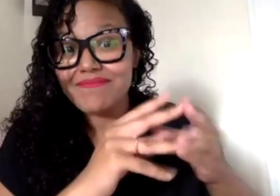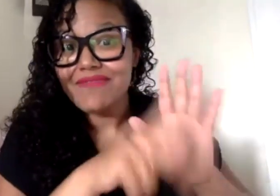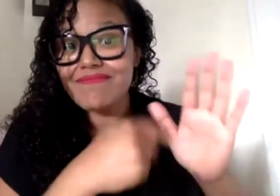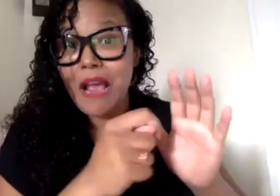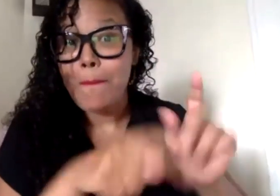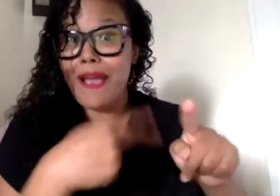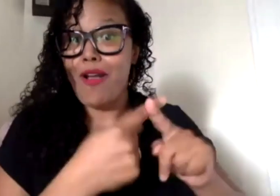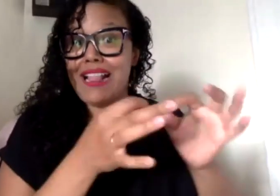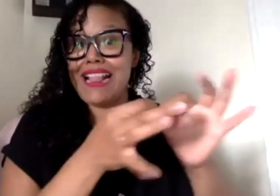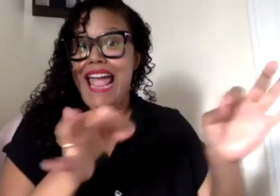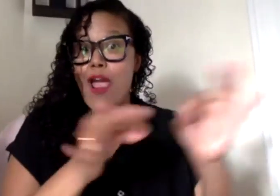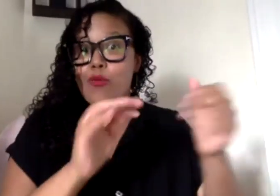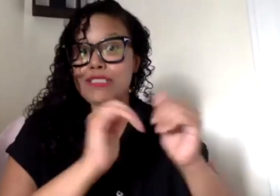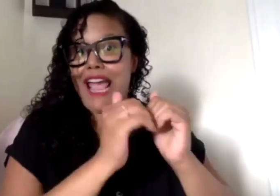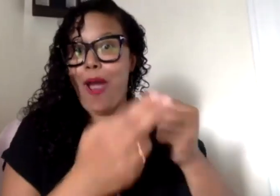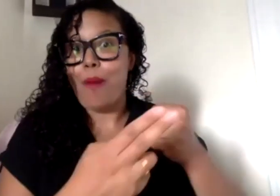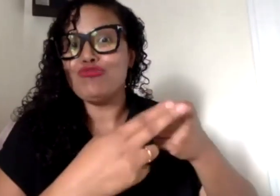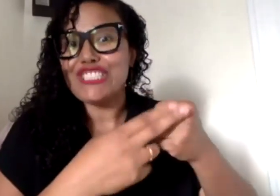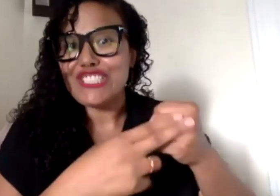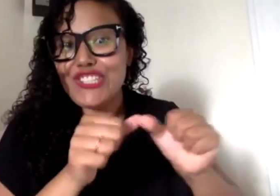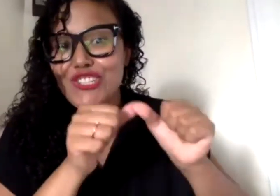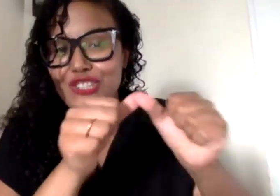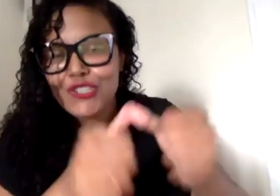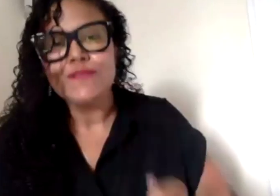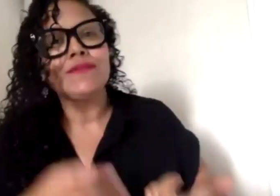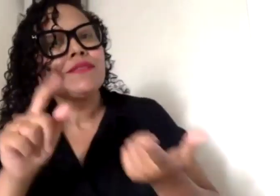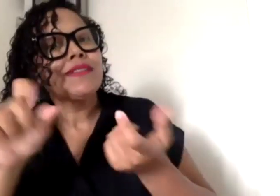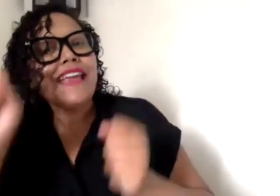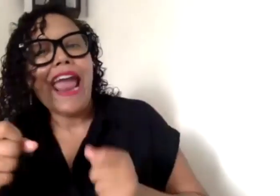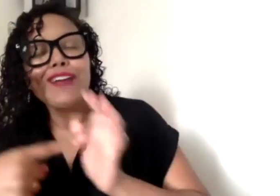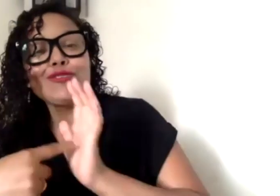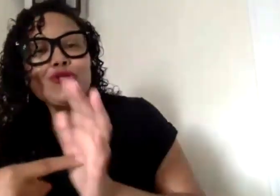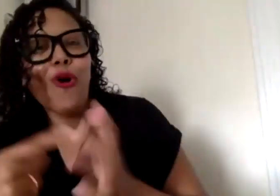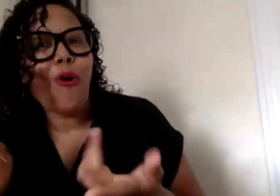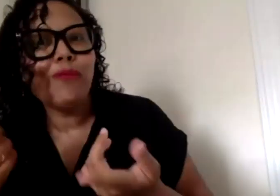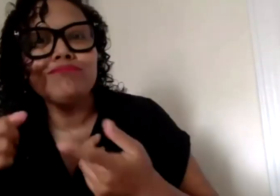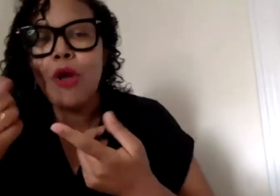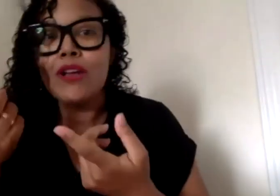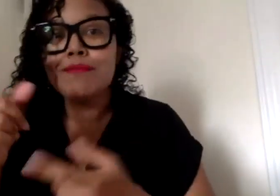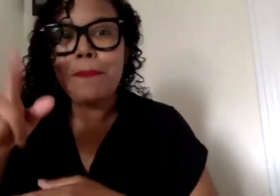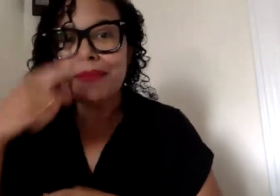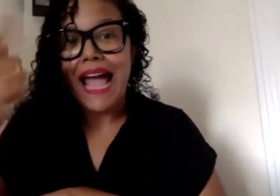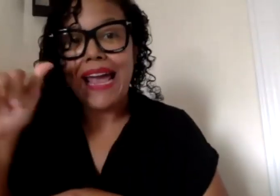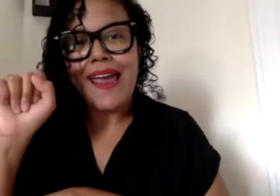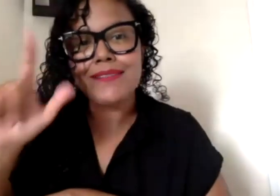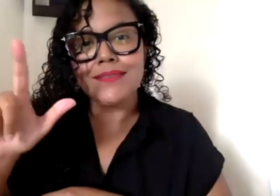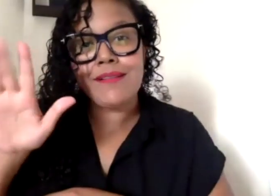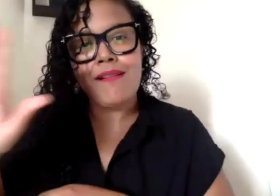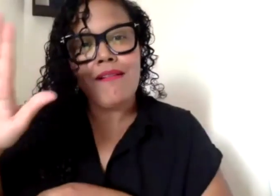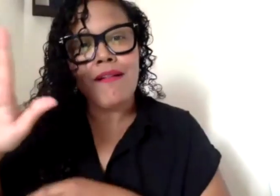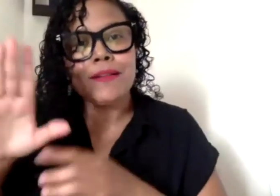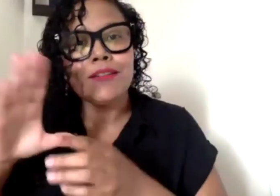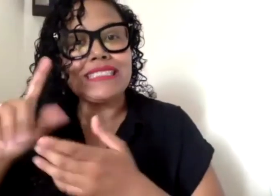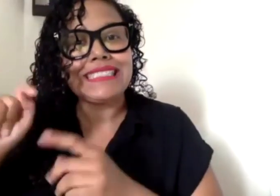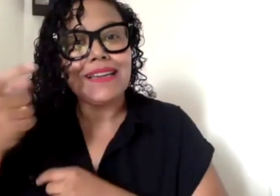use and incorporate in our instruction. Language preservation is another issue we should look into as well. Looking at